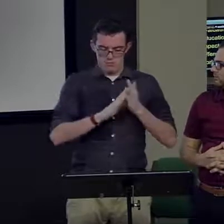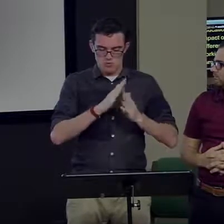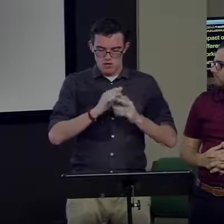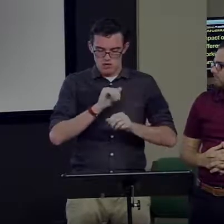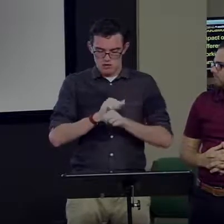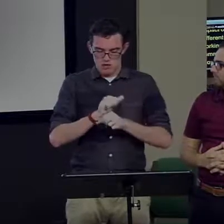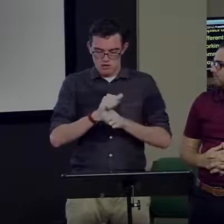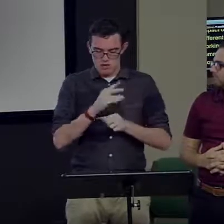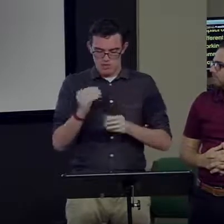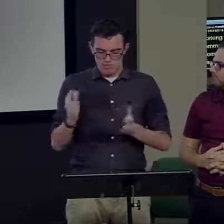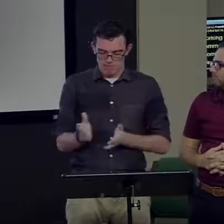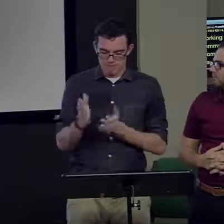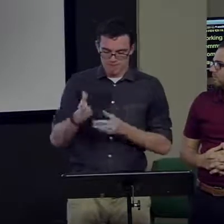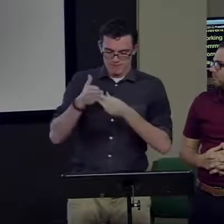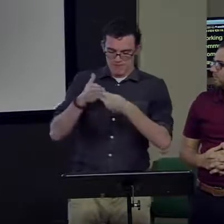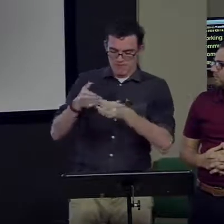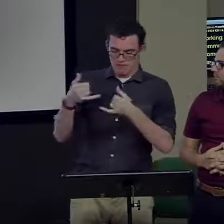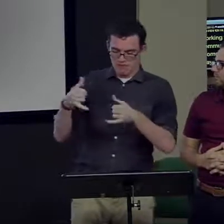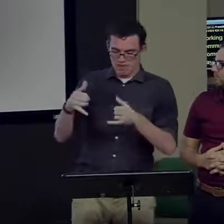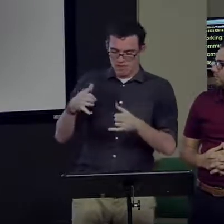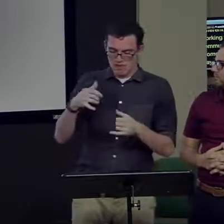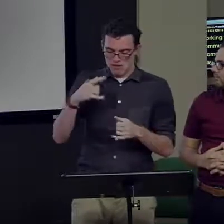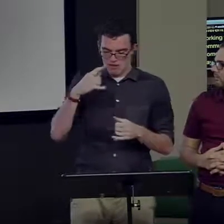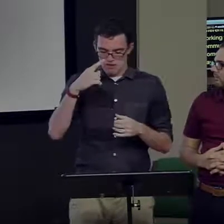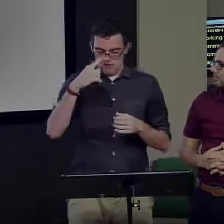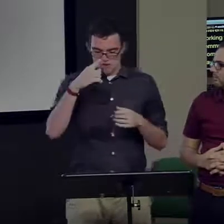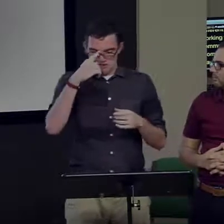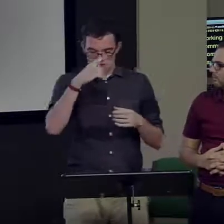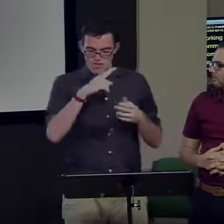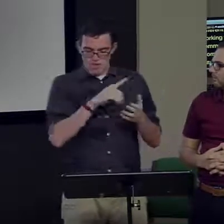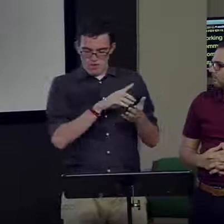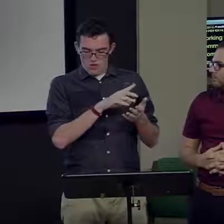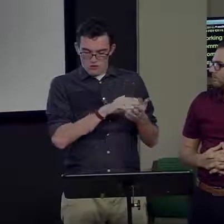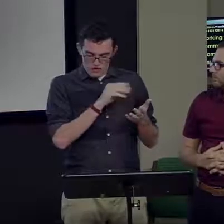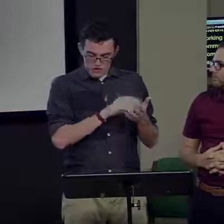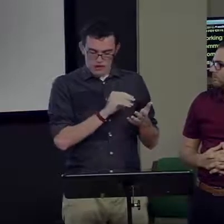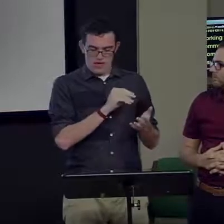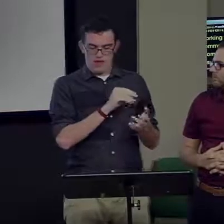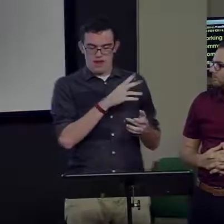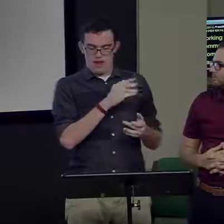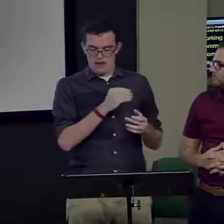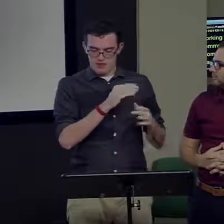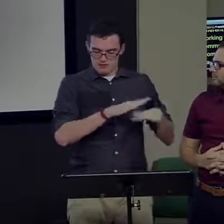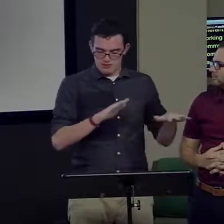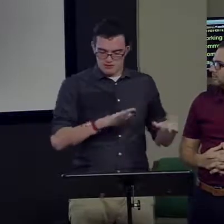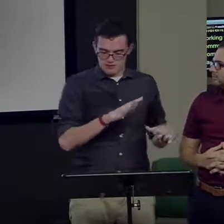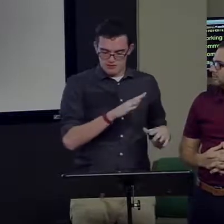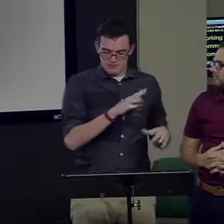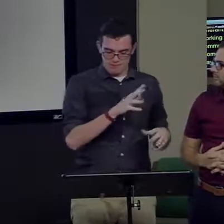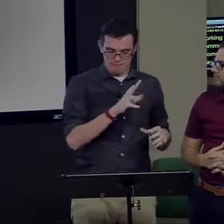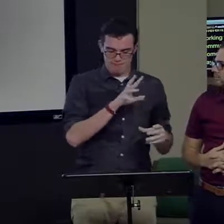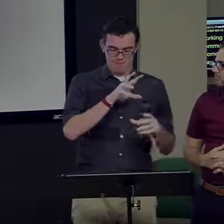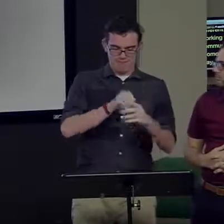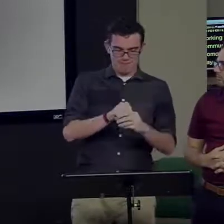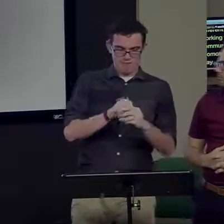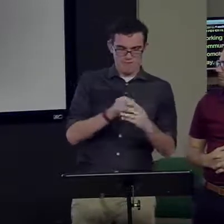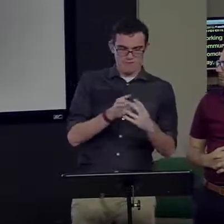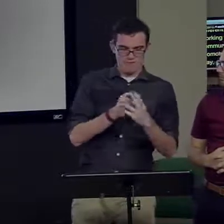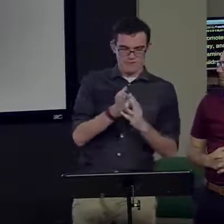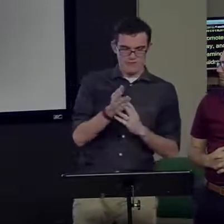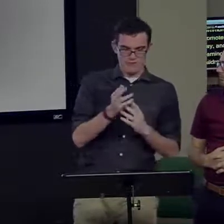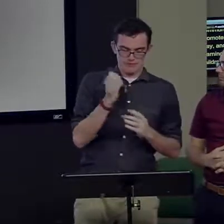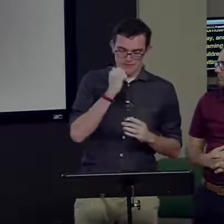and also in learning for children and getting into the community in order to increase language skills